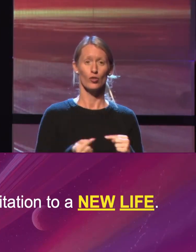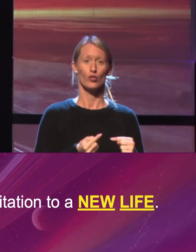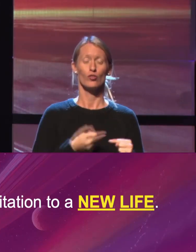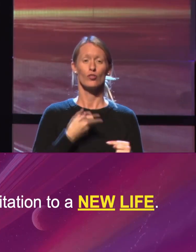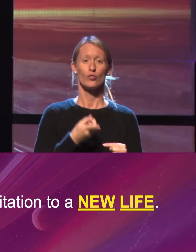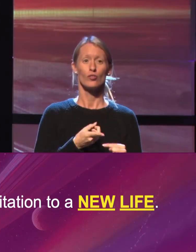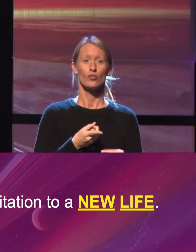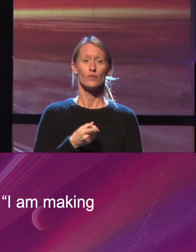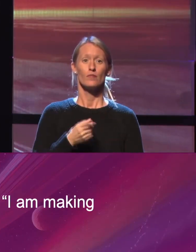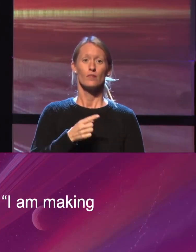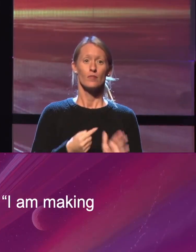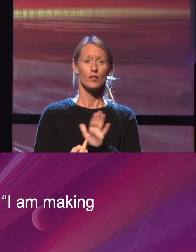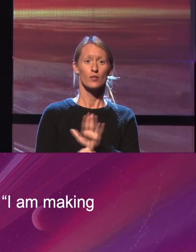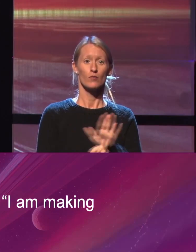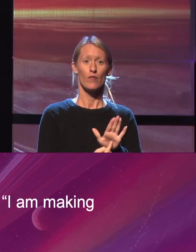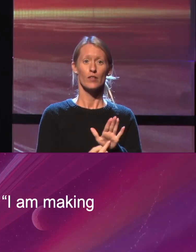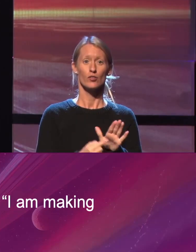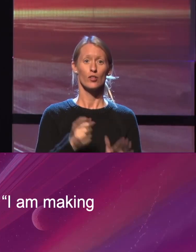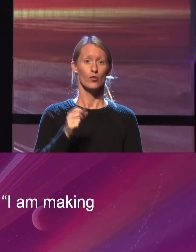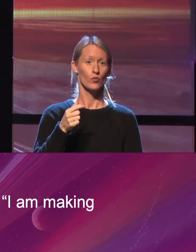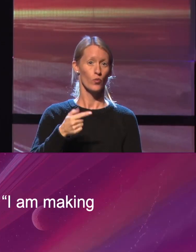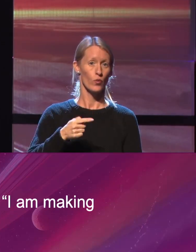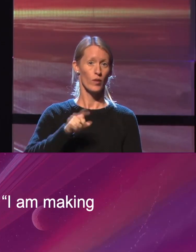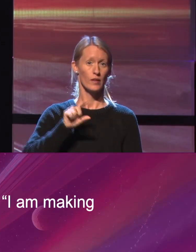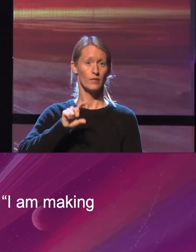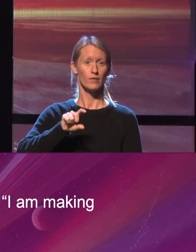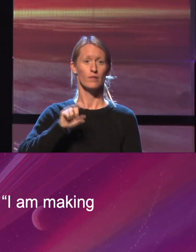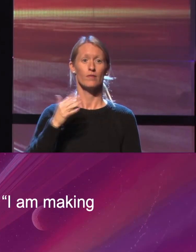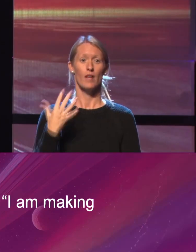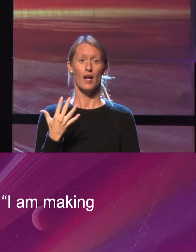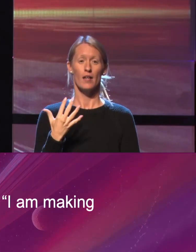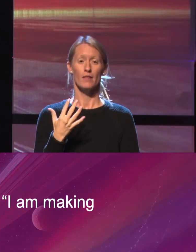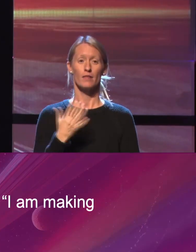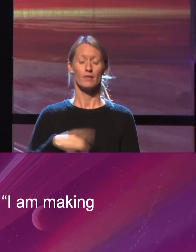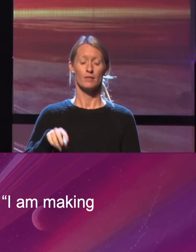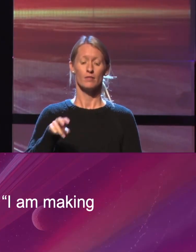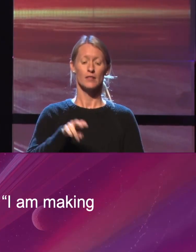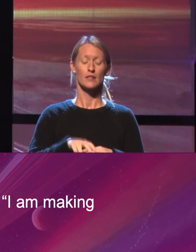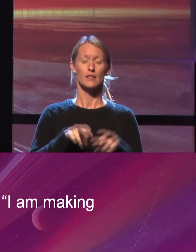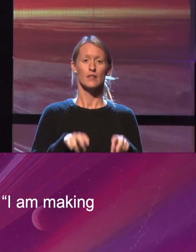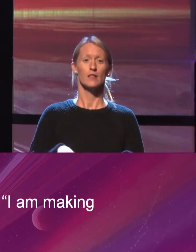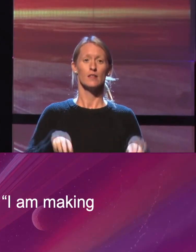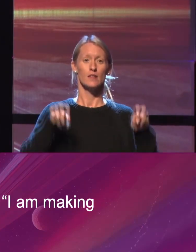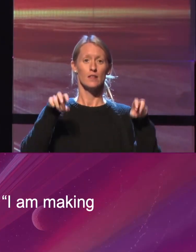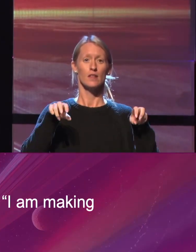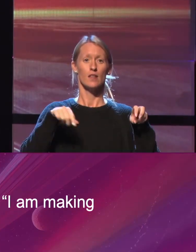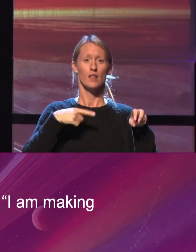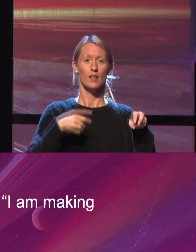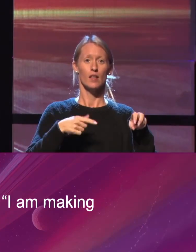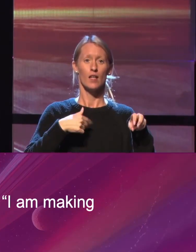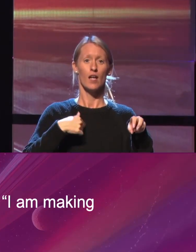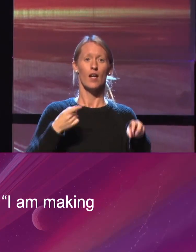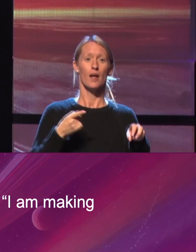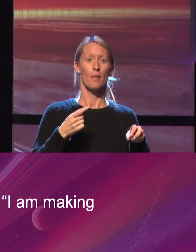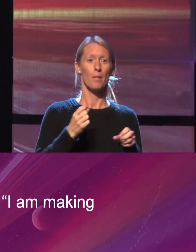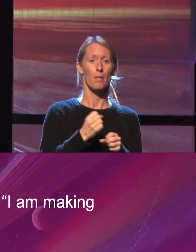beautiful passage where the one who's seated on the throne says, I am making everything